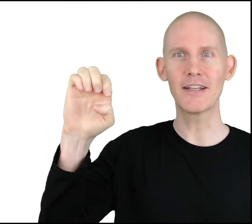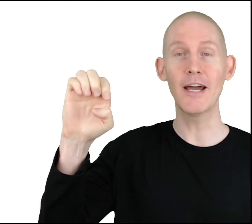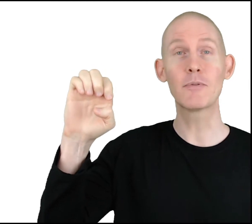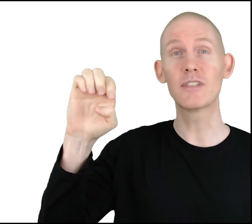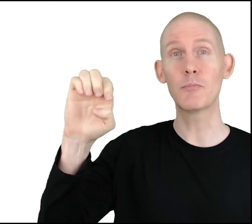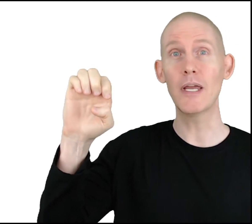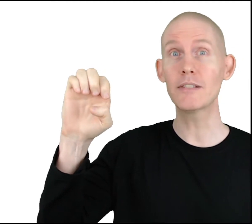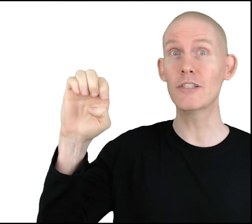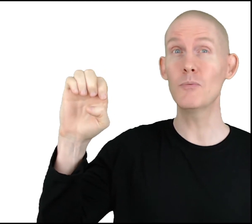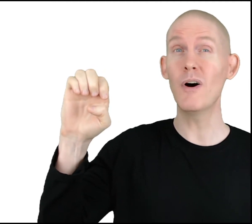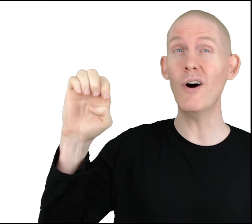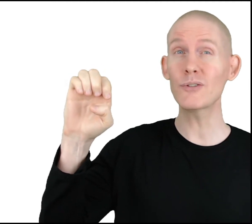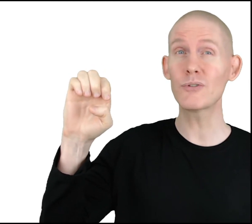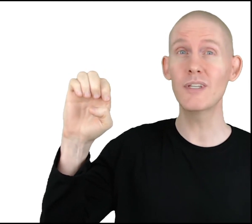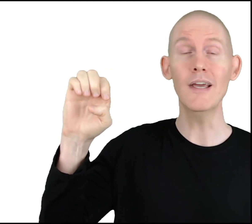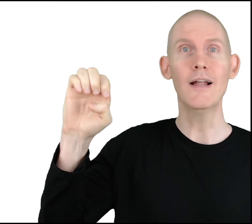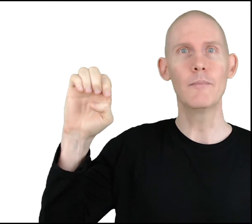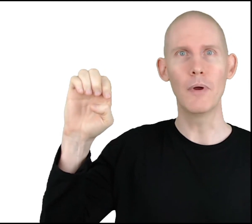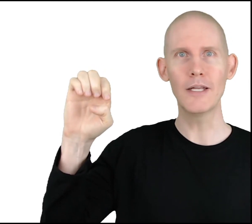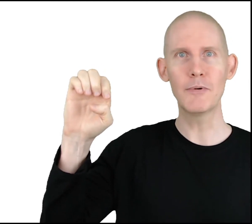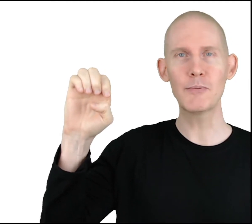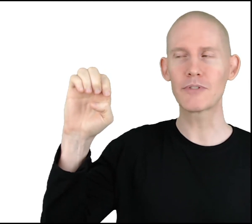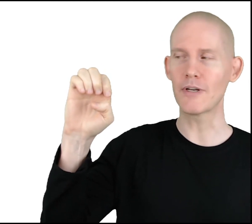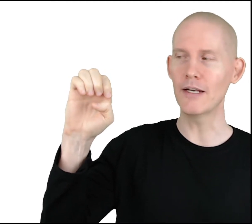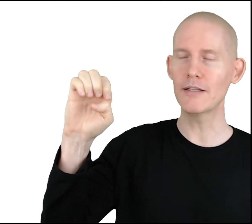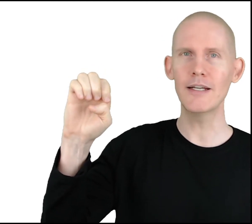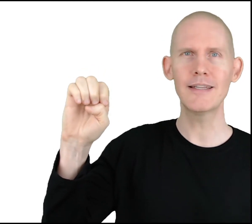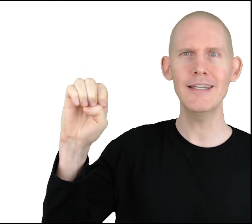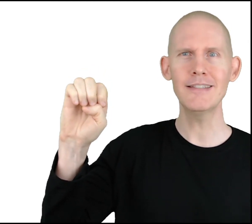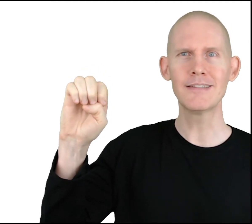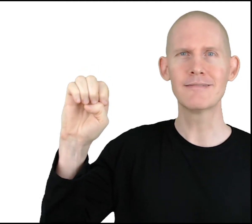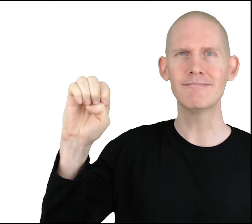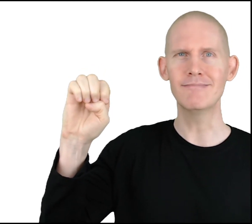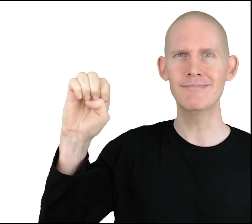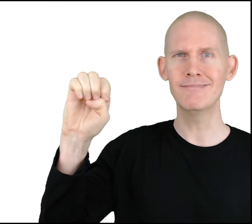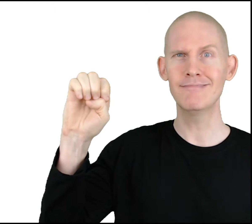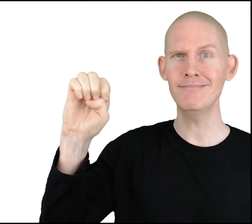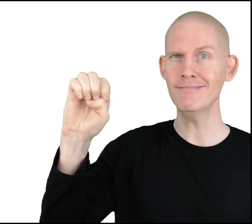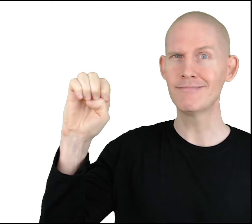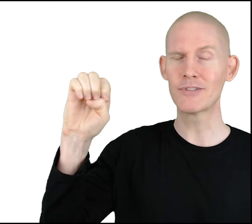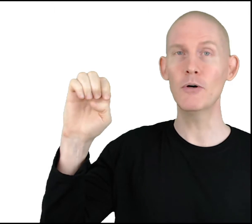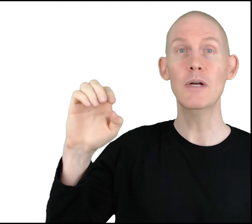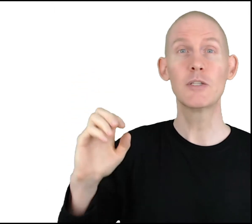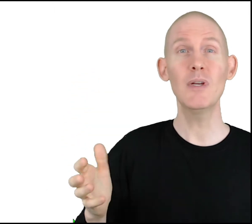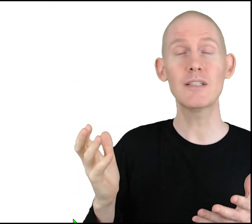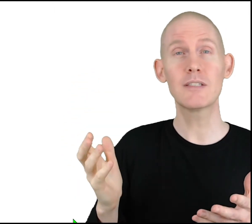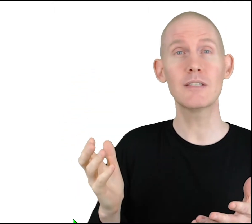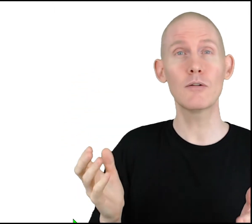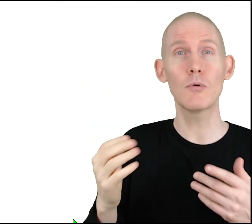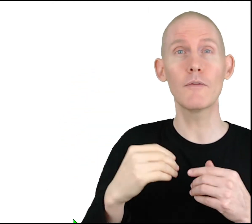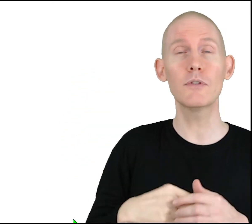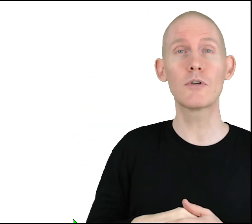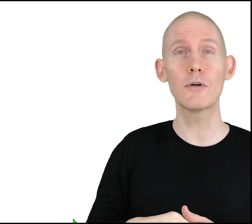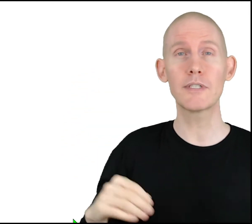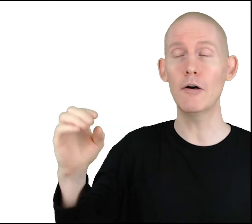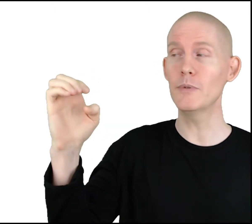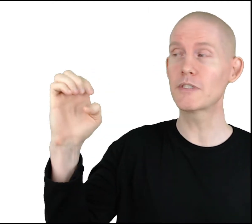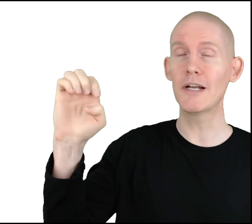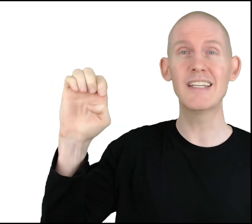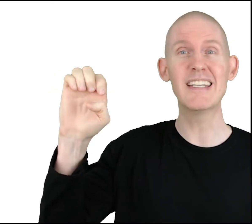with a space, and you'll also see many people sign it like this. So to be consistent throughout this course, I will be signing an E